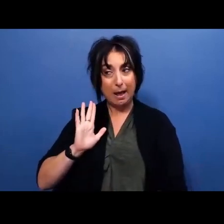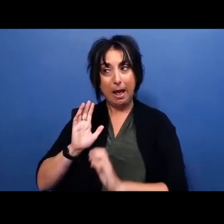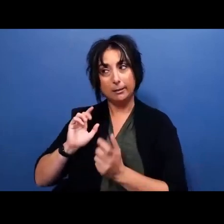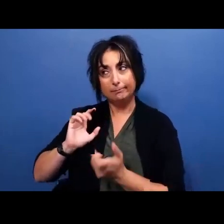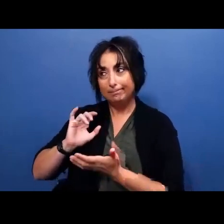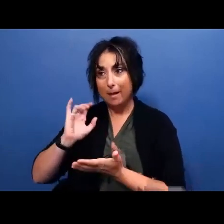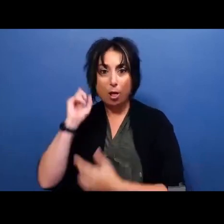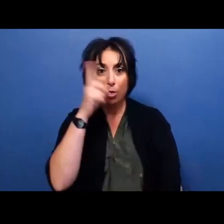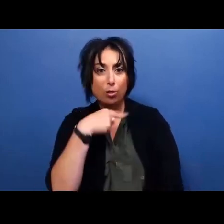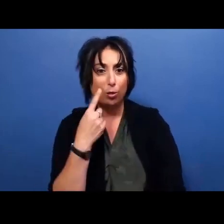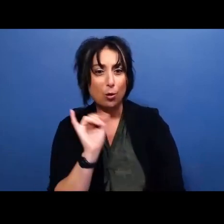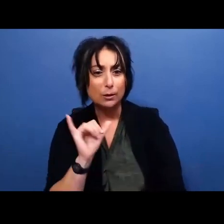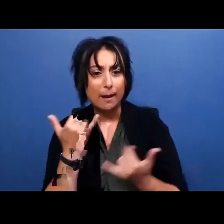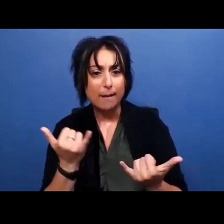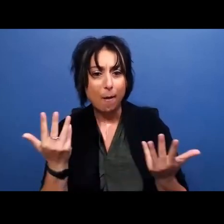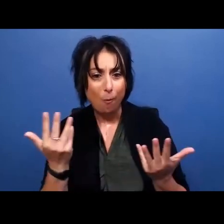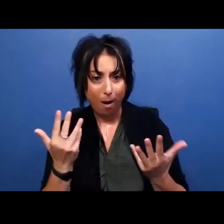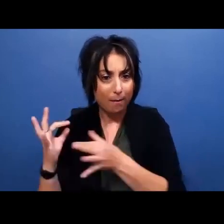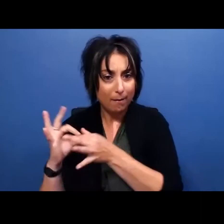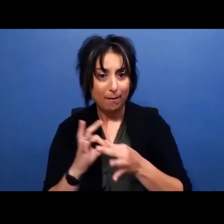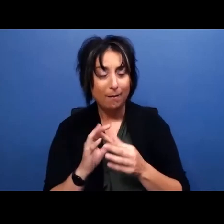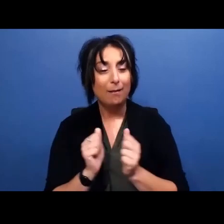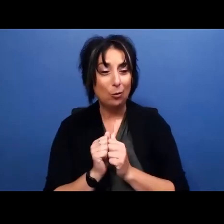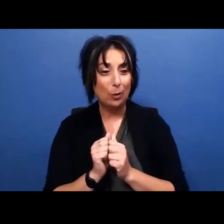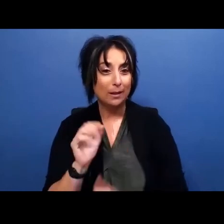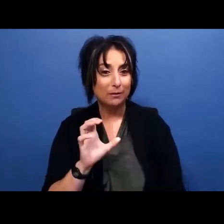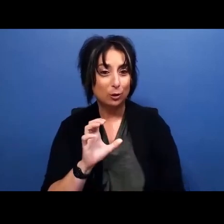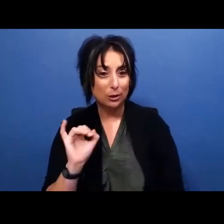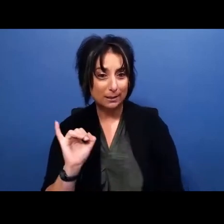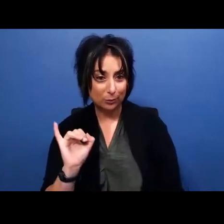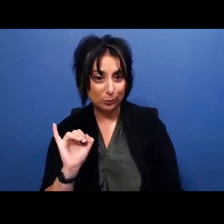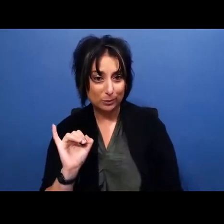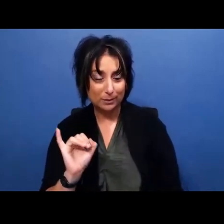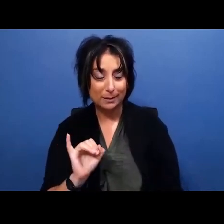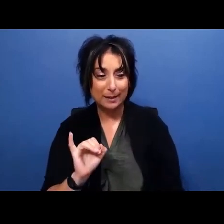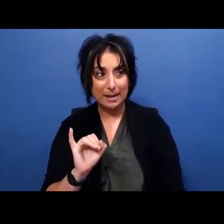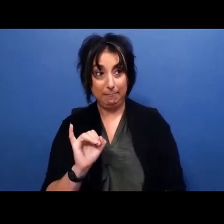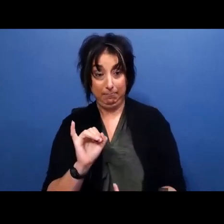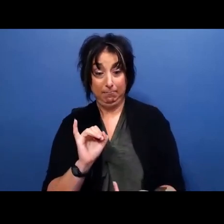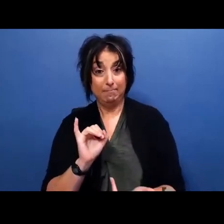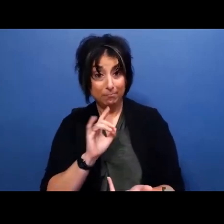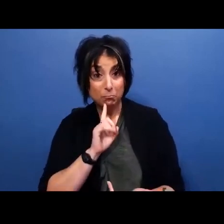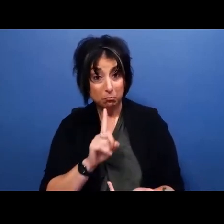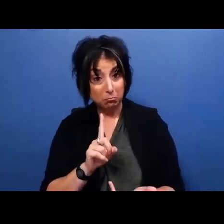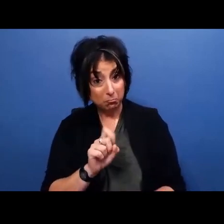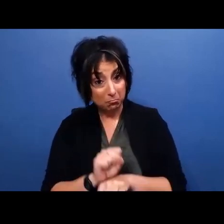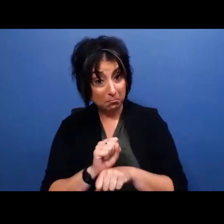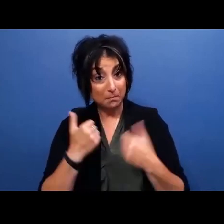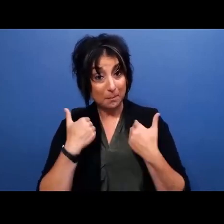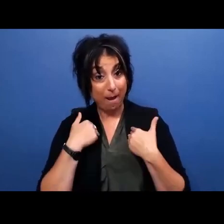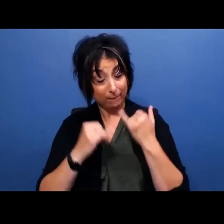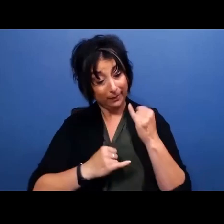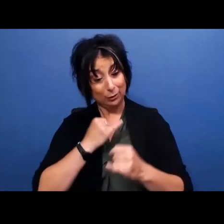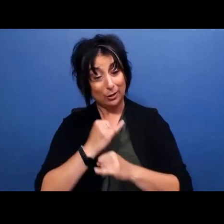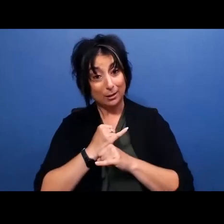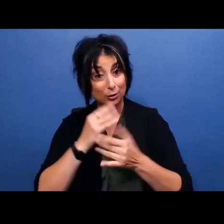transformed under the work of our Confucius Institute in actually having international student